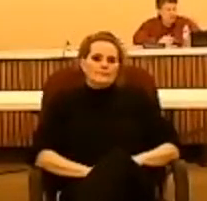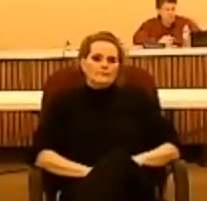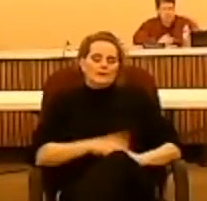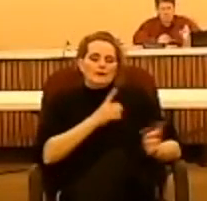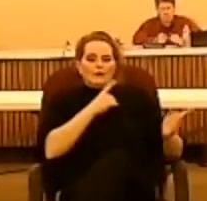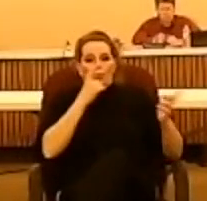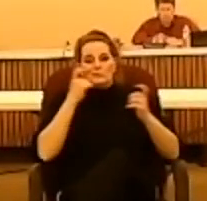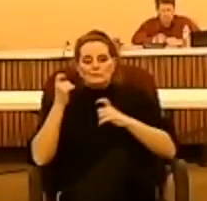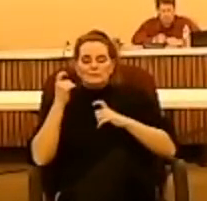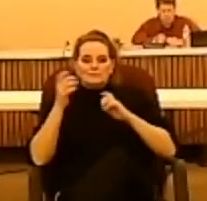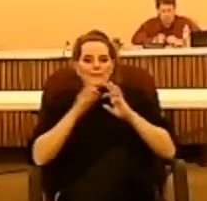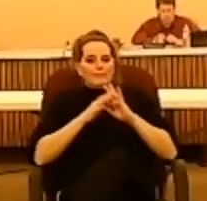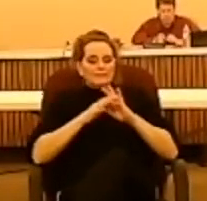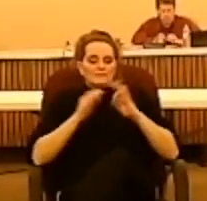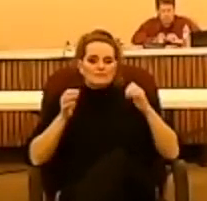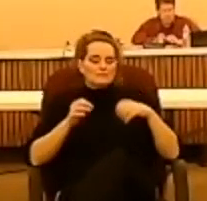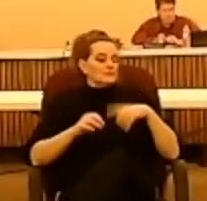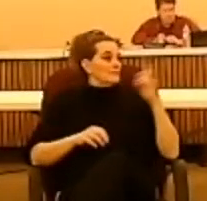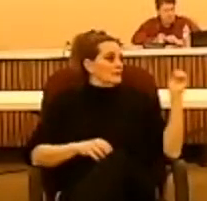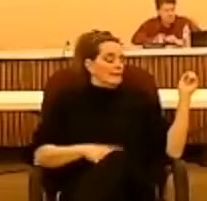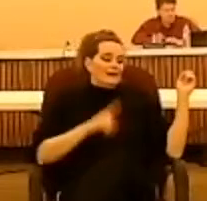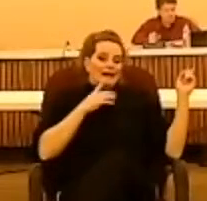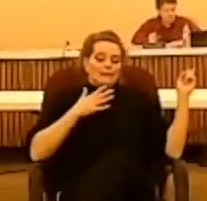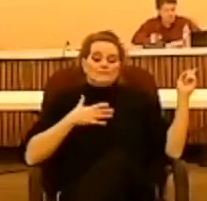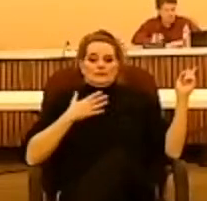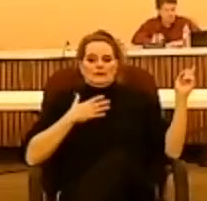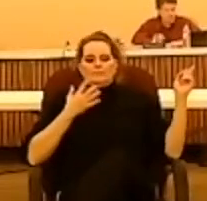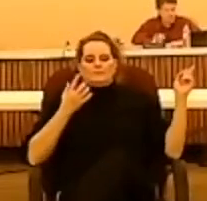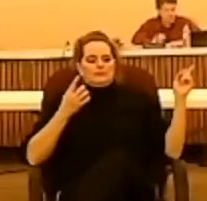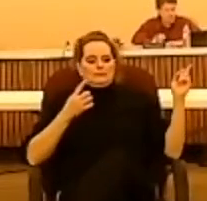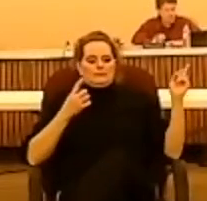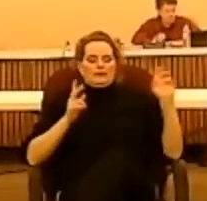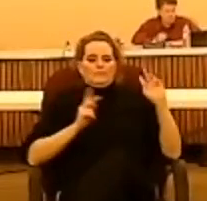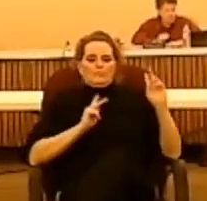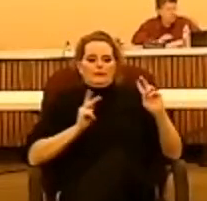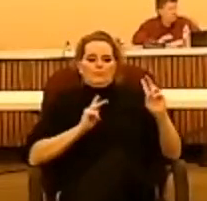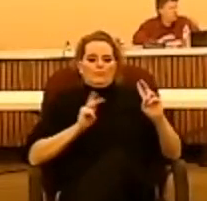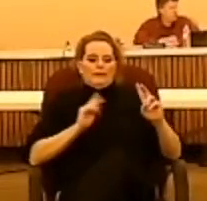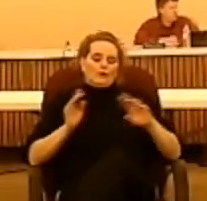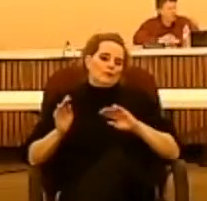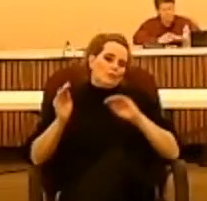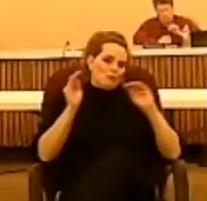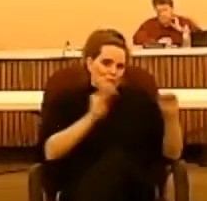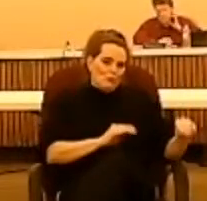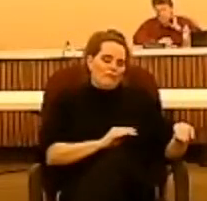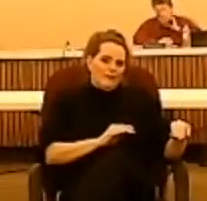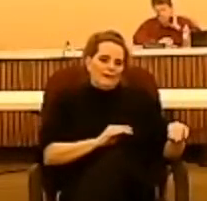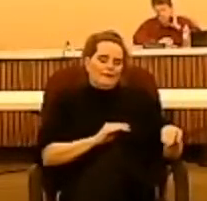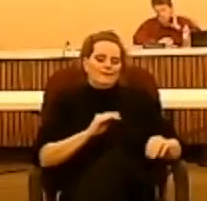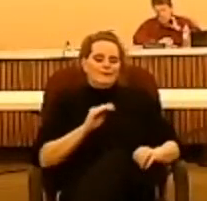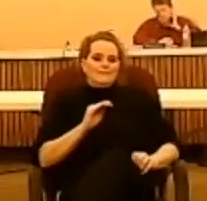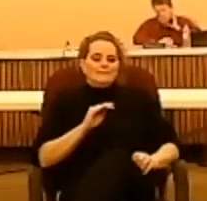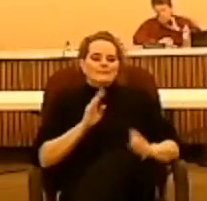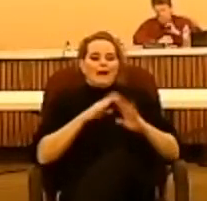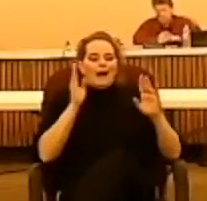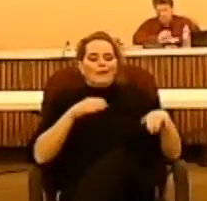Questions, comments? Just happy to hear somebody's finally building some senior housing that might be affordable. Yep. And